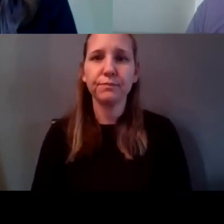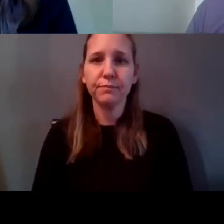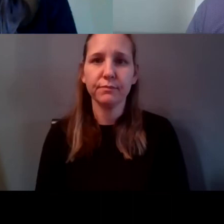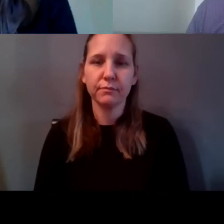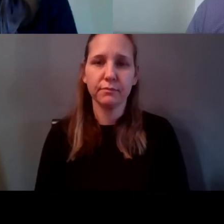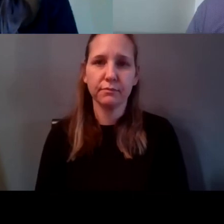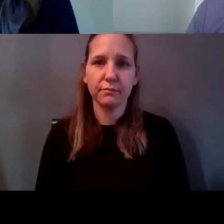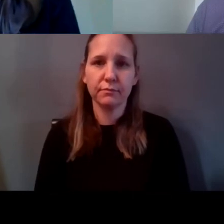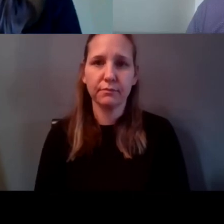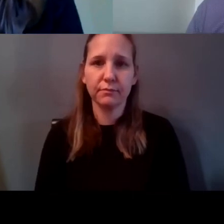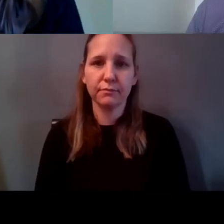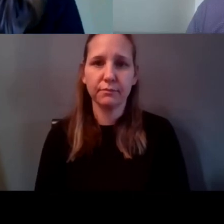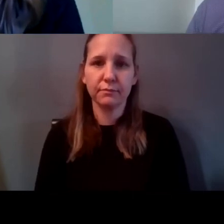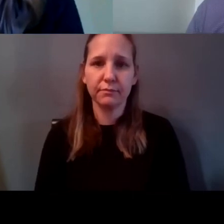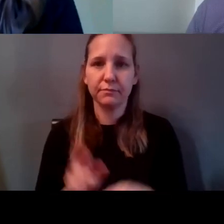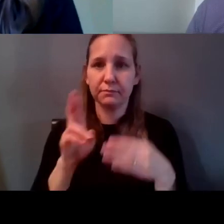And the results.